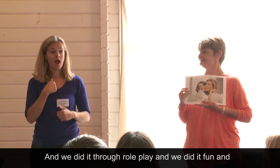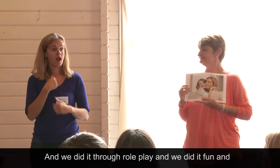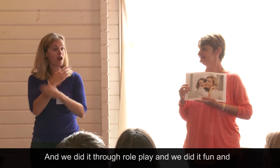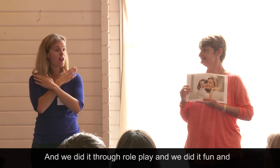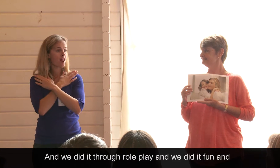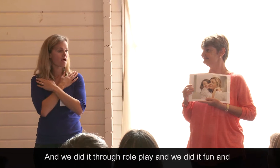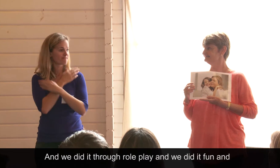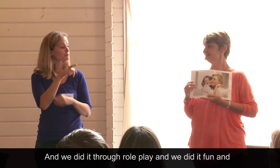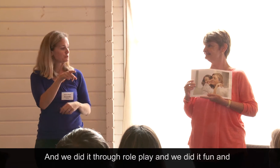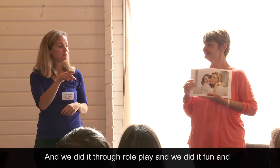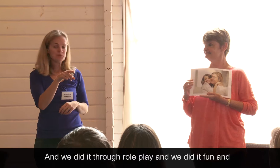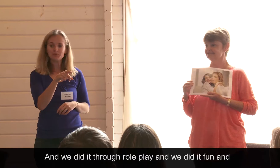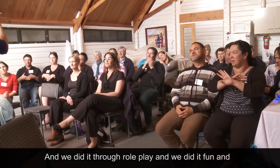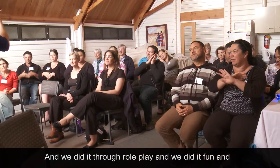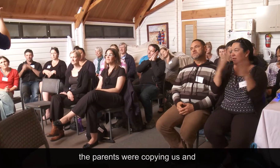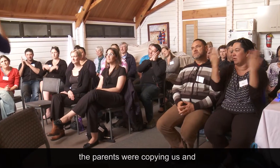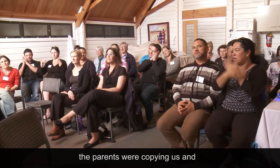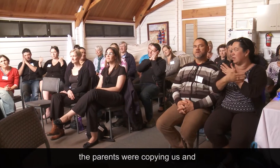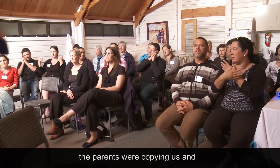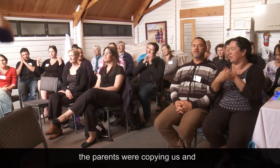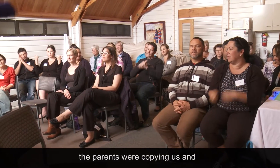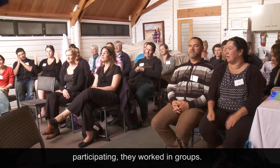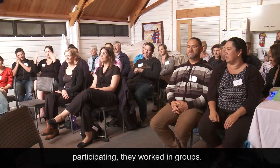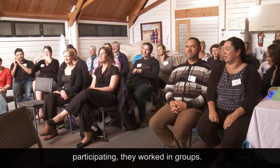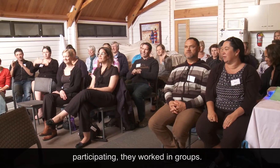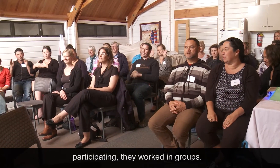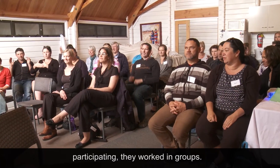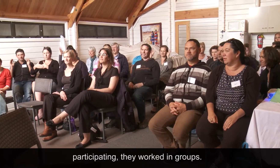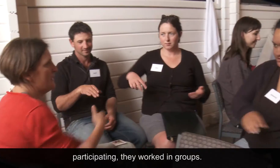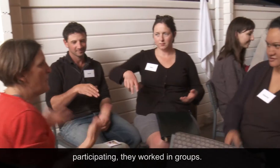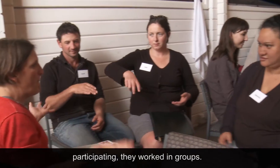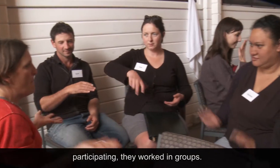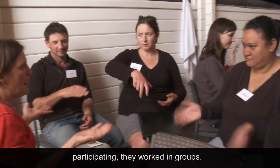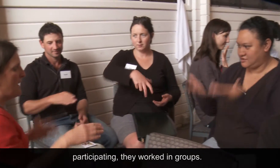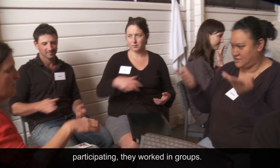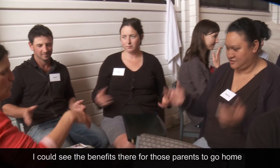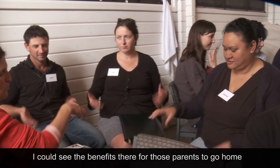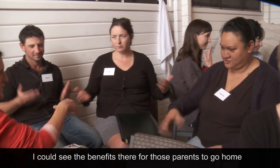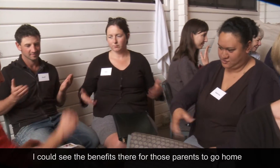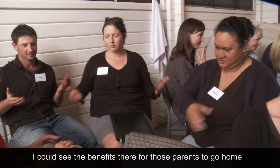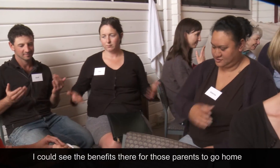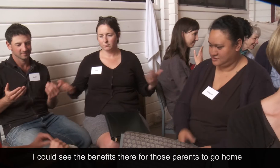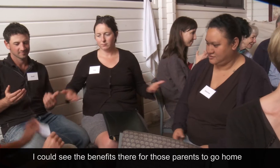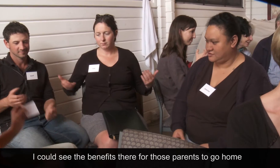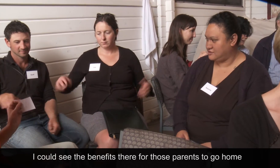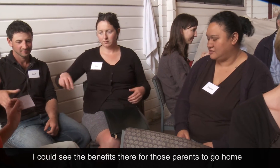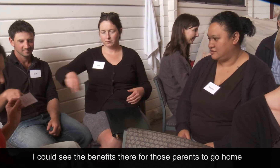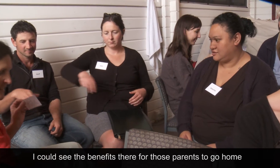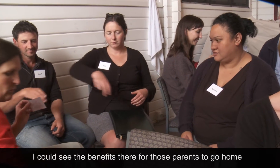we did it through role play, and we did it fun, and the parents were copying us and participating. They worked in groups. I could see the benefits there for those parents to go